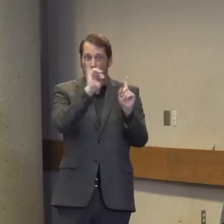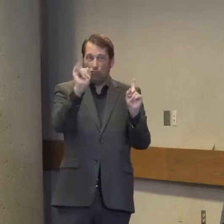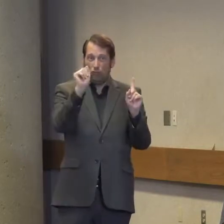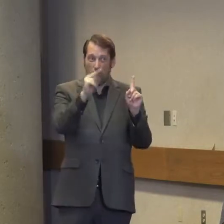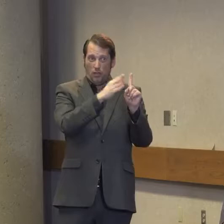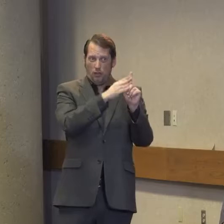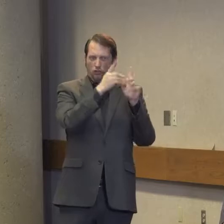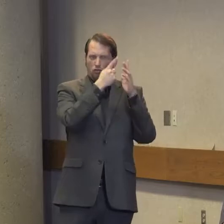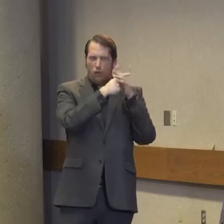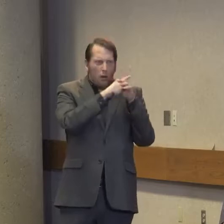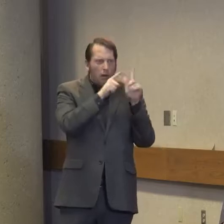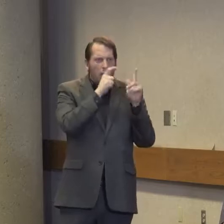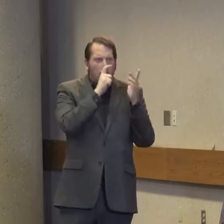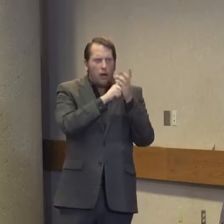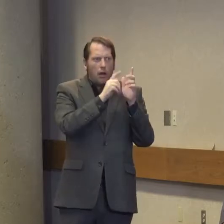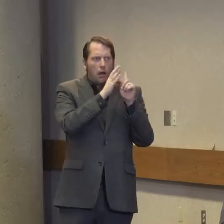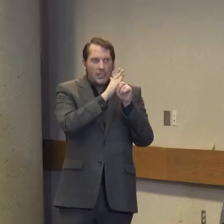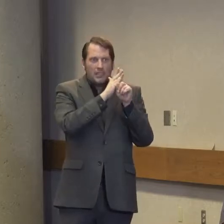March, and now we're in April.